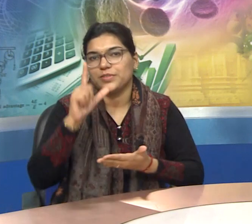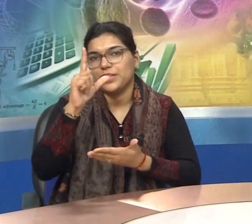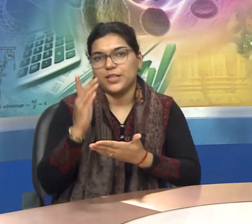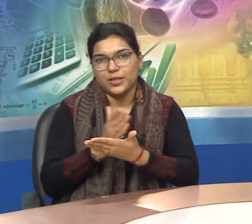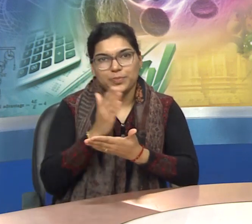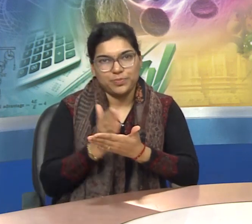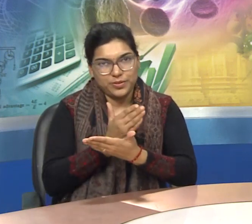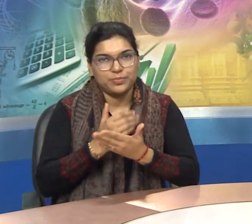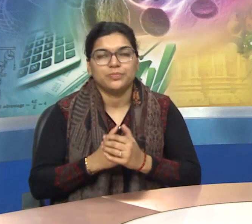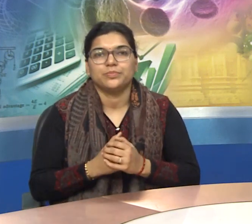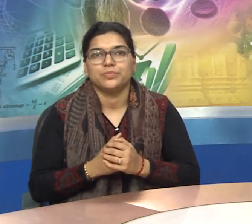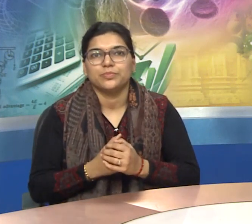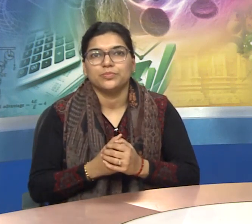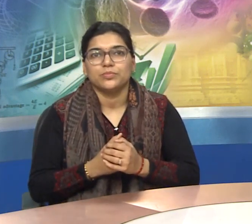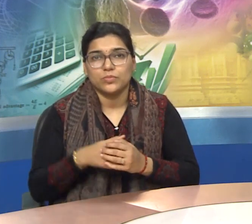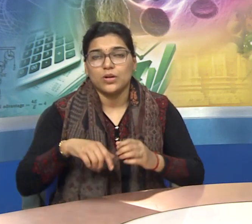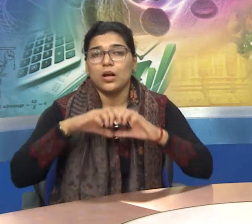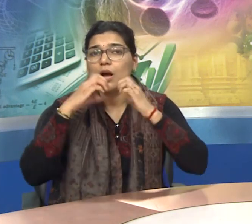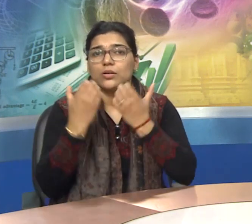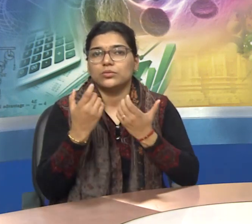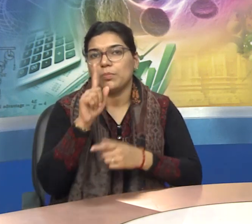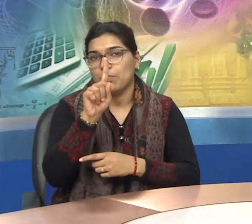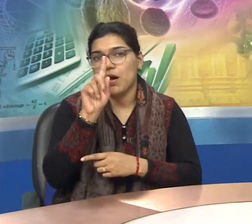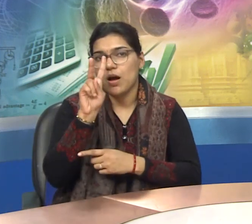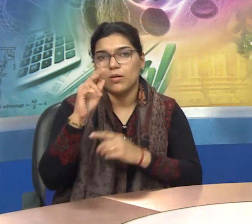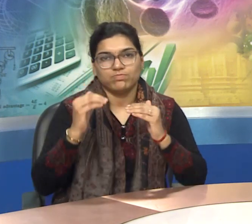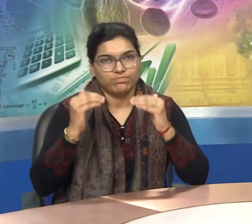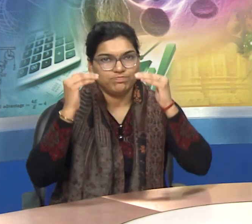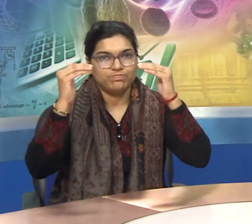library science. This is for senior secondary level.